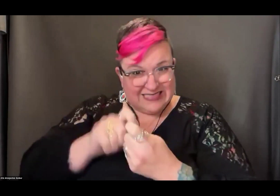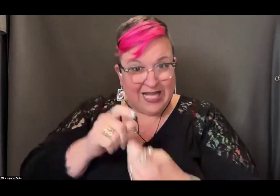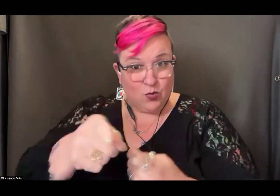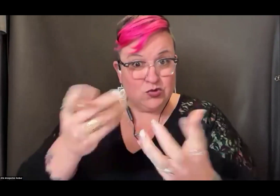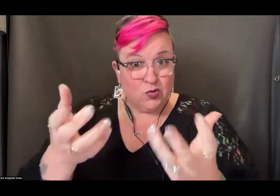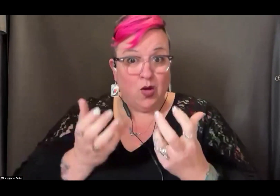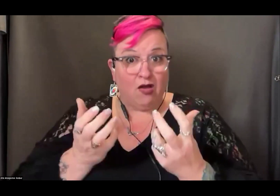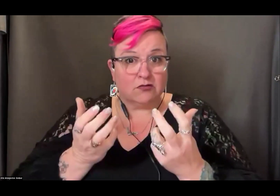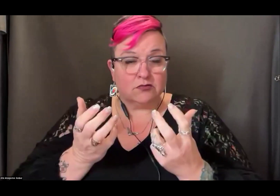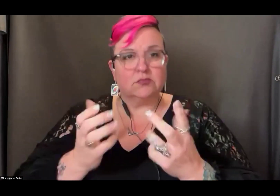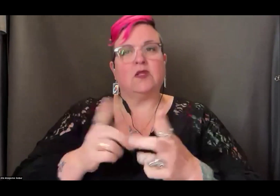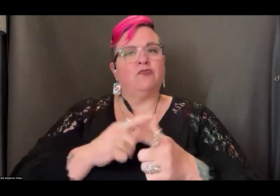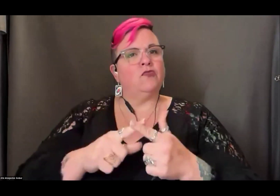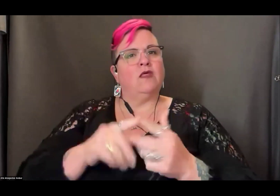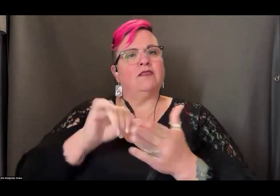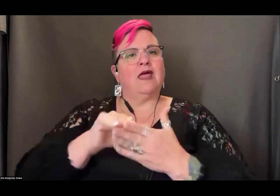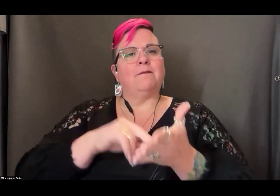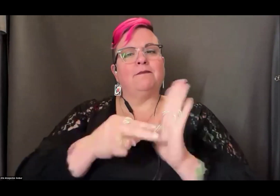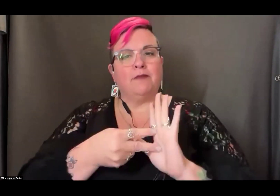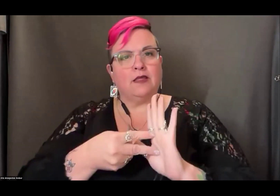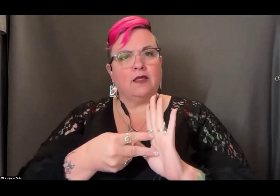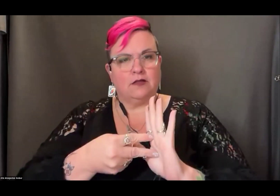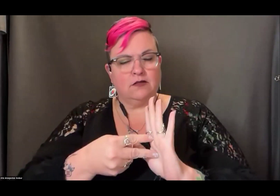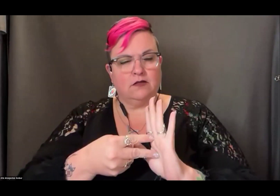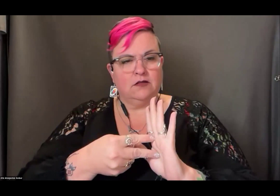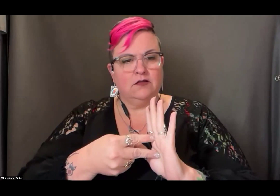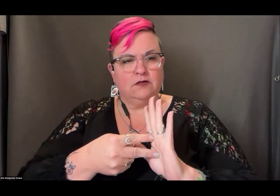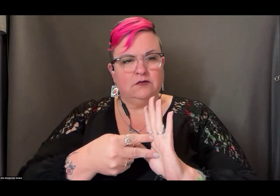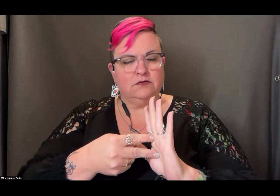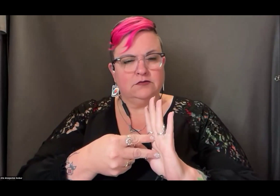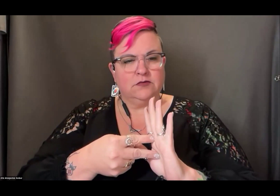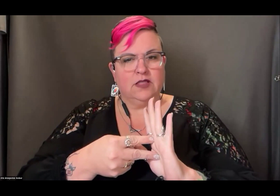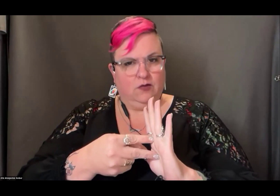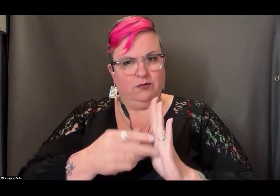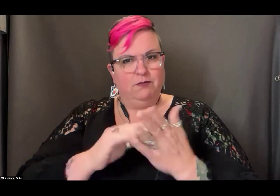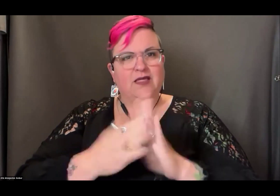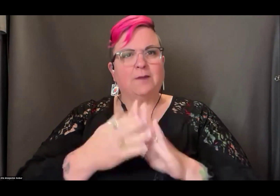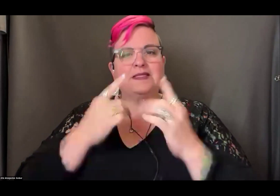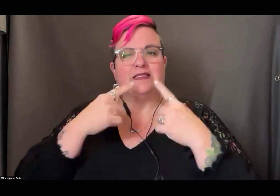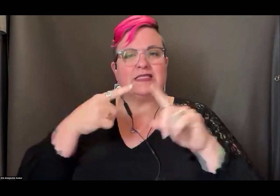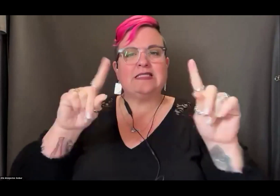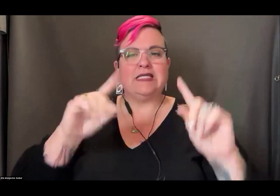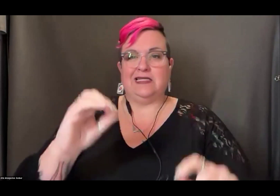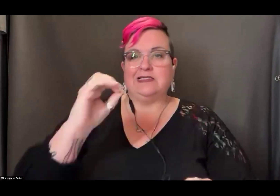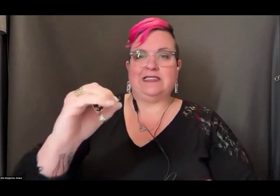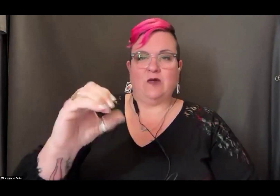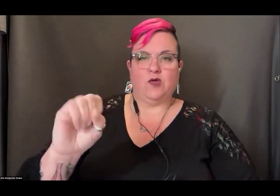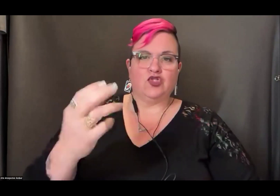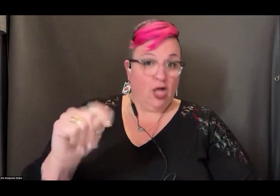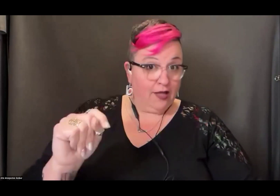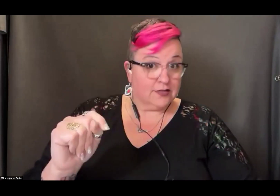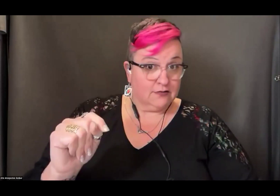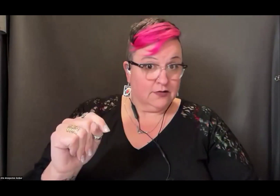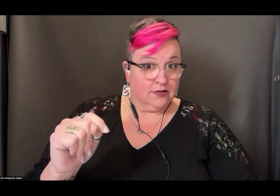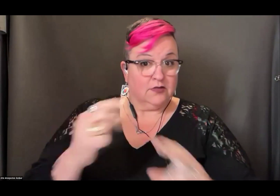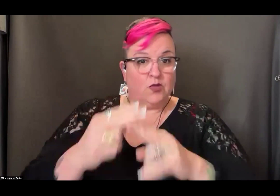wanted, then that would be said to have succeeded in zero shots. So your prompt would